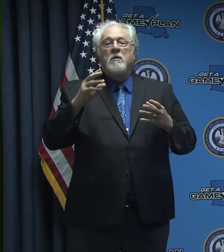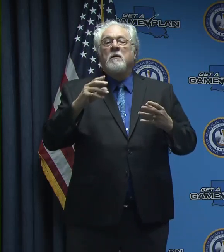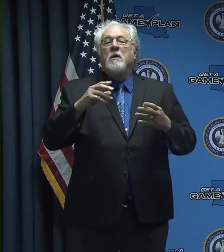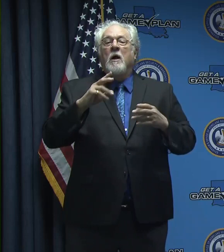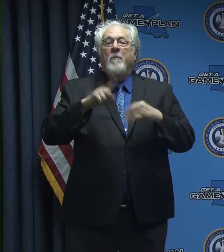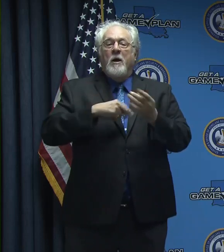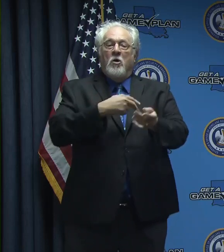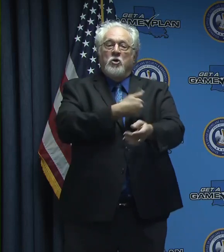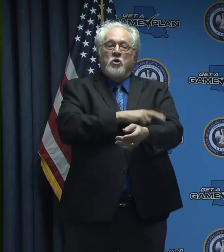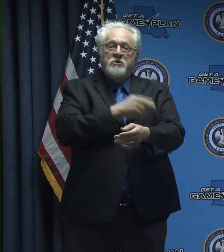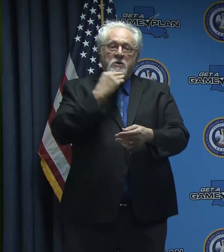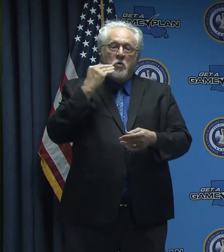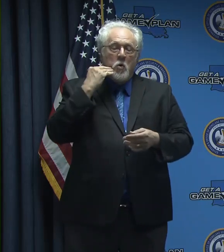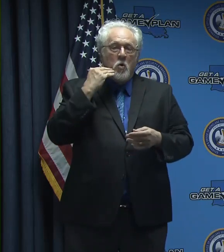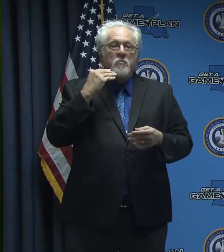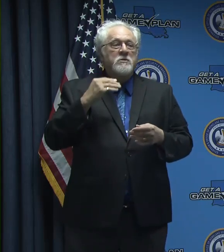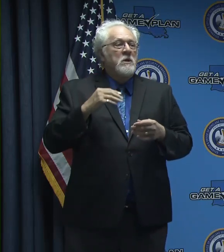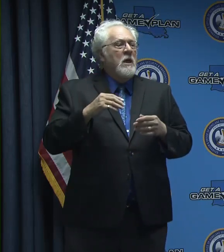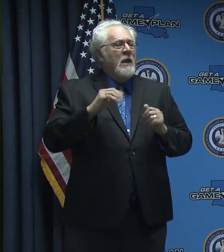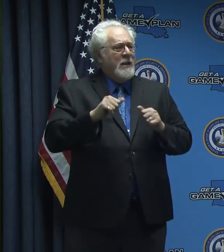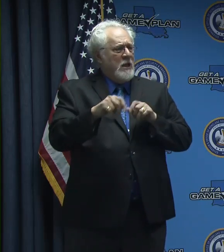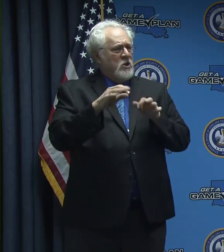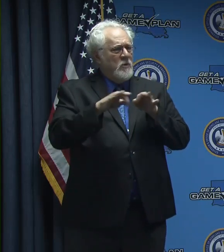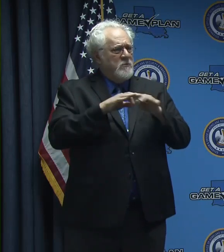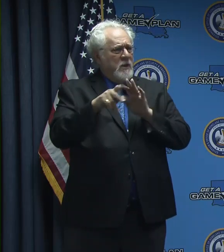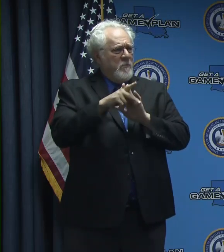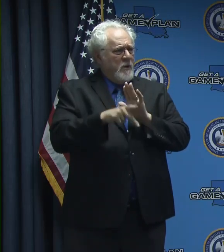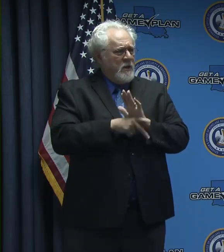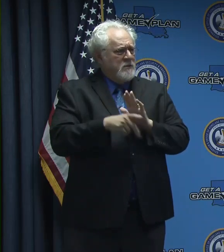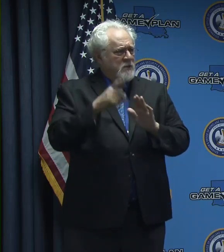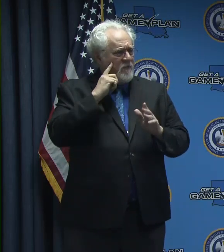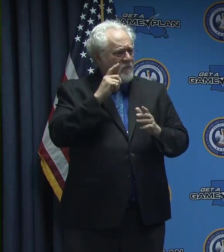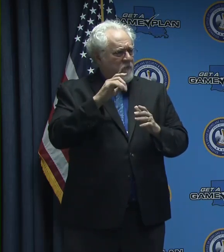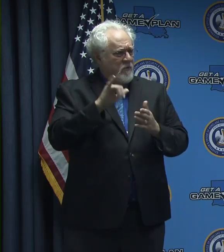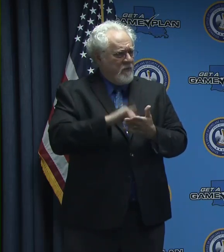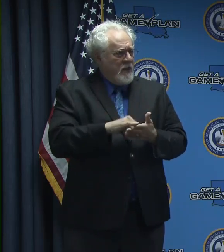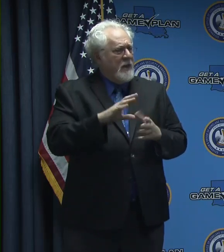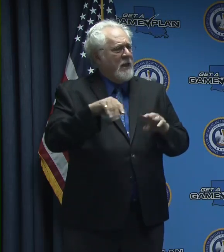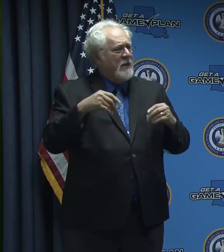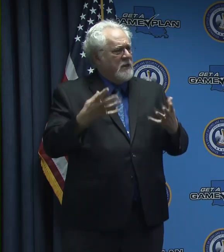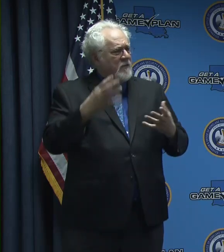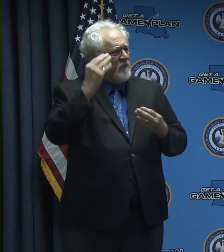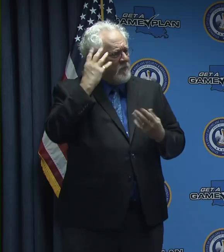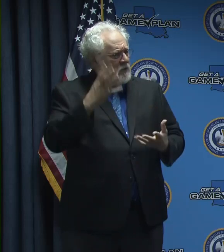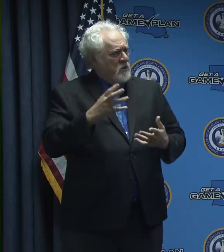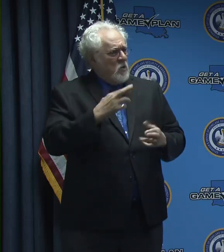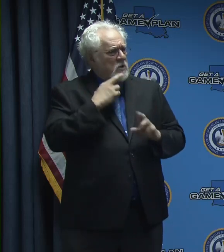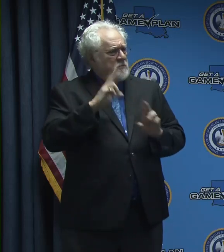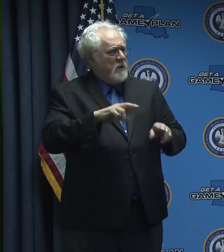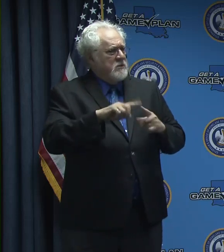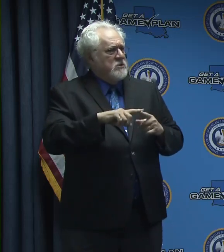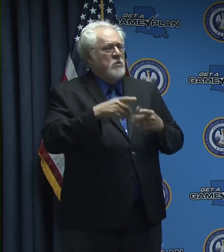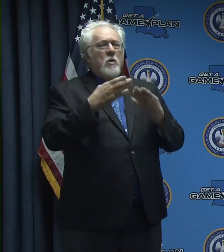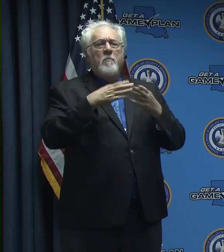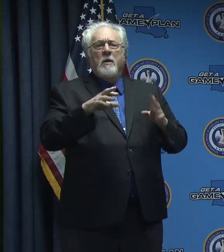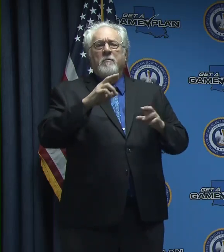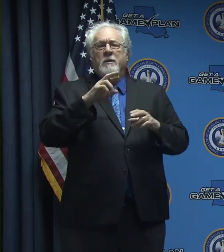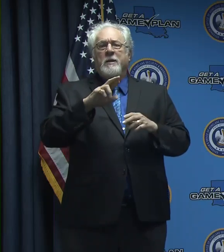identified the nursing homes. You're no longer doing that. Can you explain the policy rationale for doing that? And also, will you give that information out in response to a public records